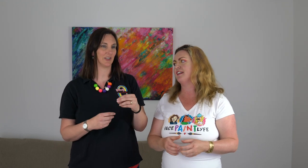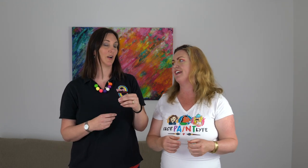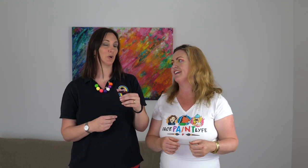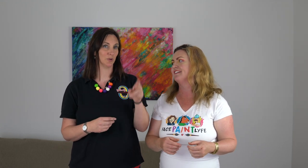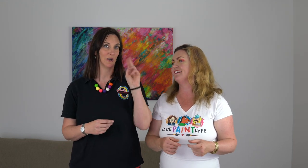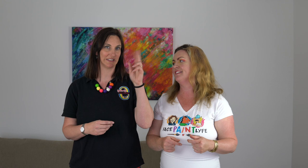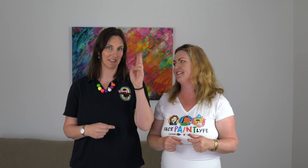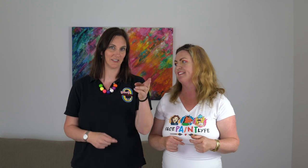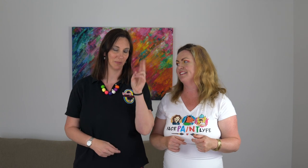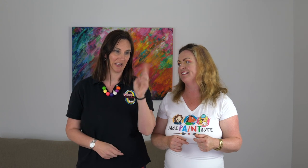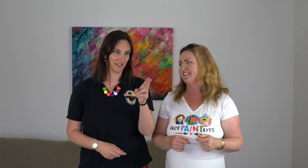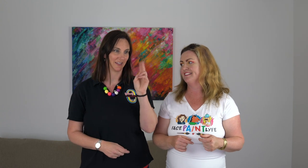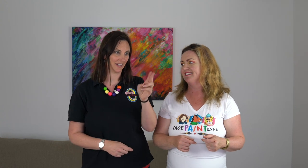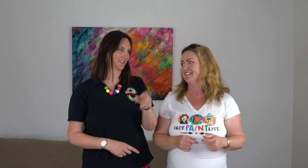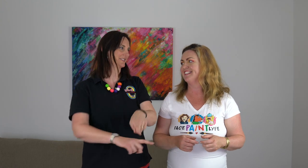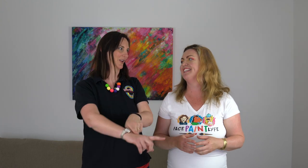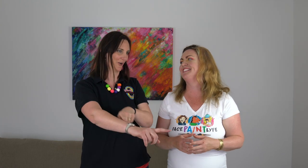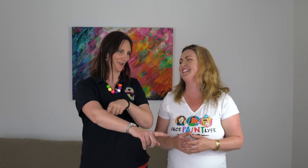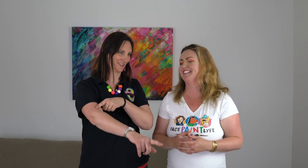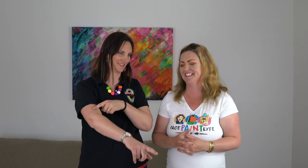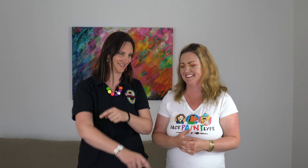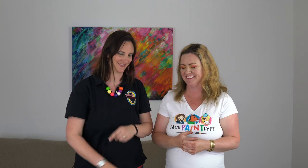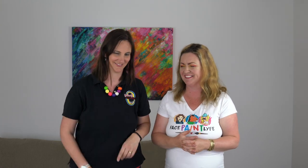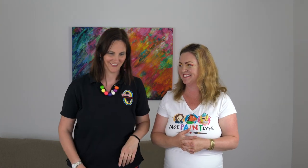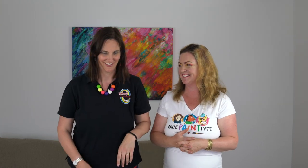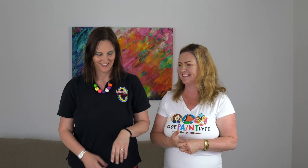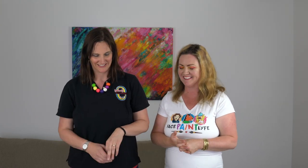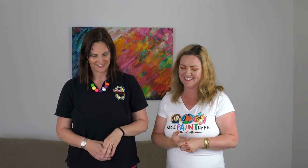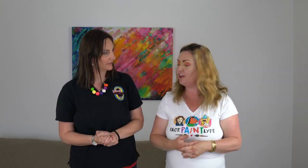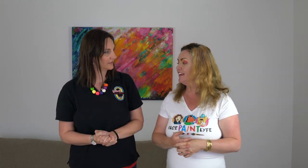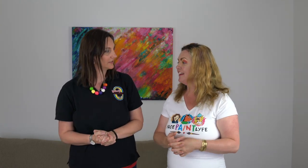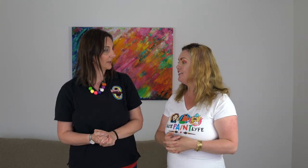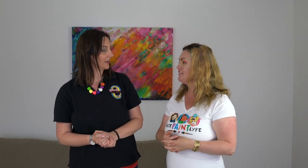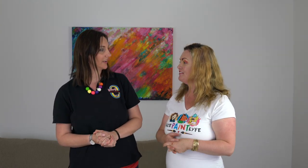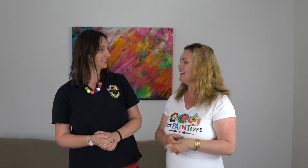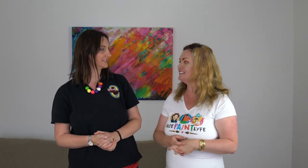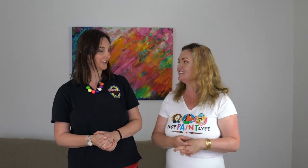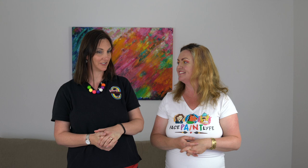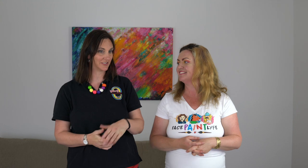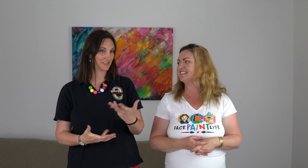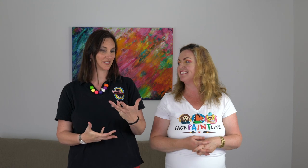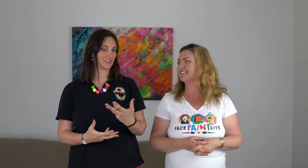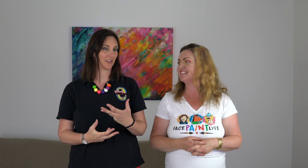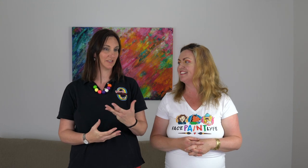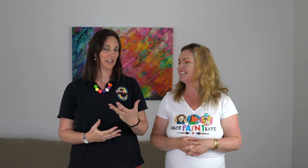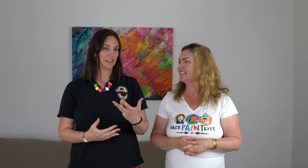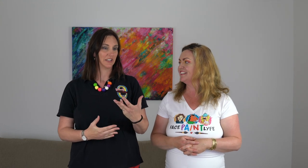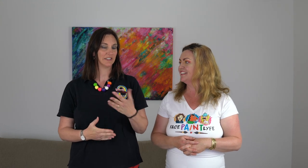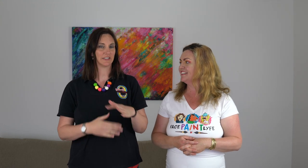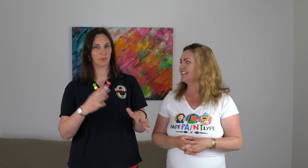I'm always telling them again, slow. Sure, sure. Oh yeah, are you having fun? So you just so you skip all